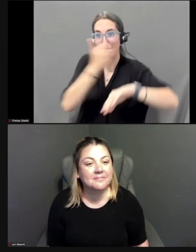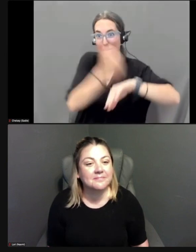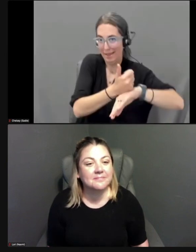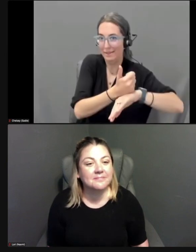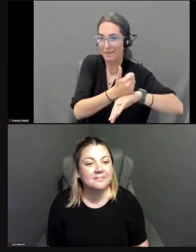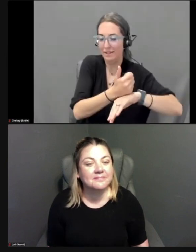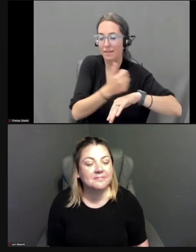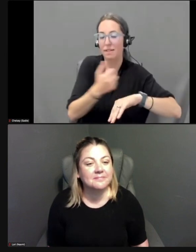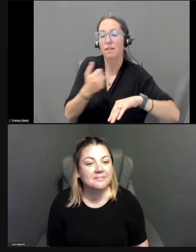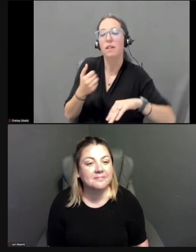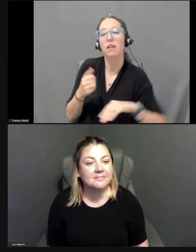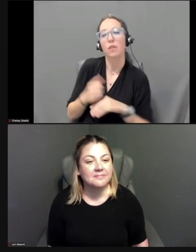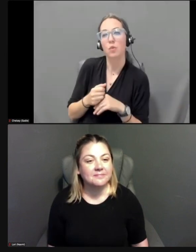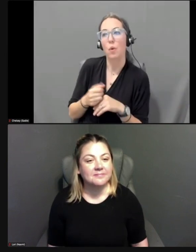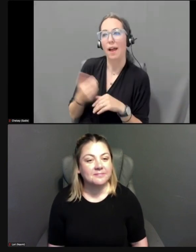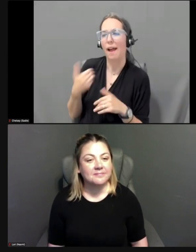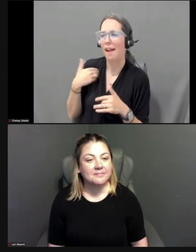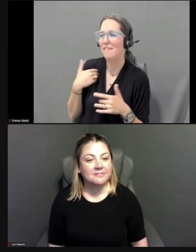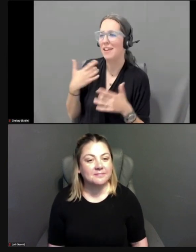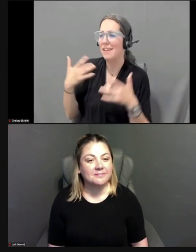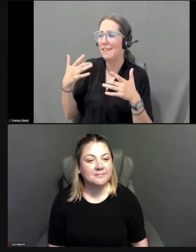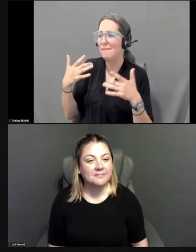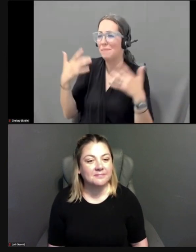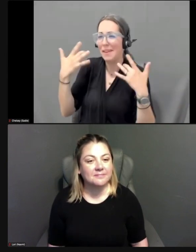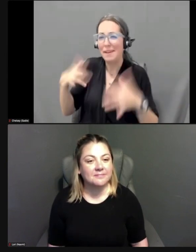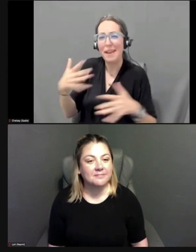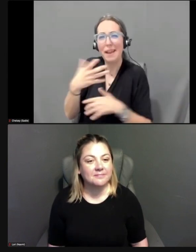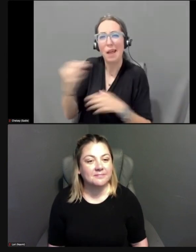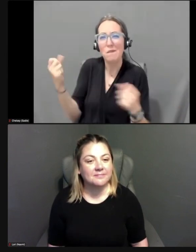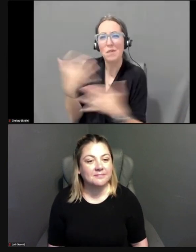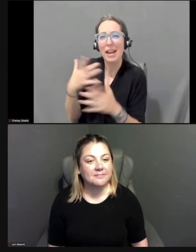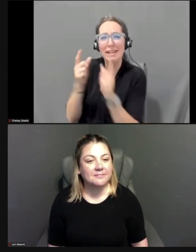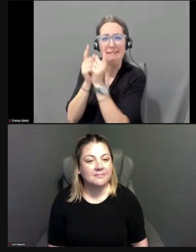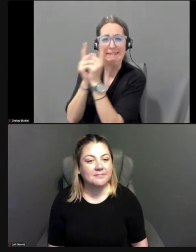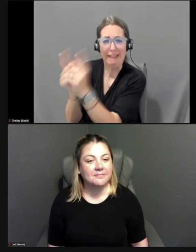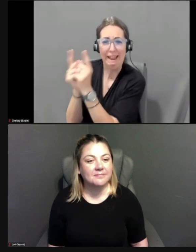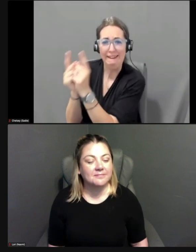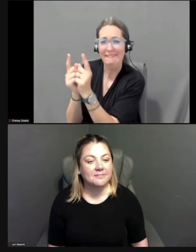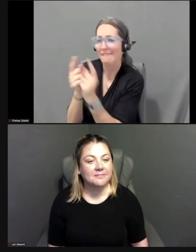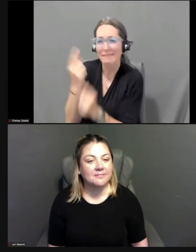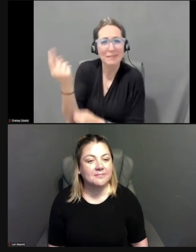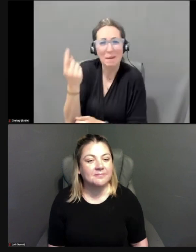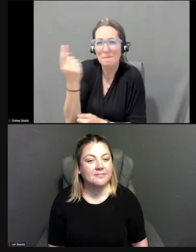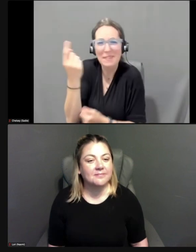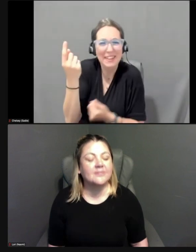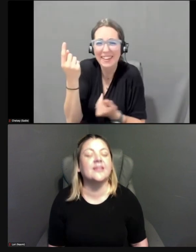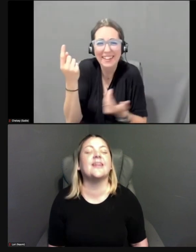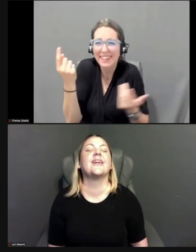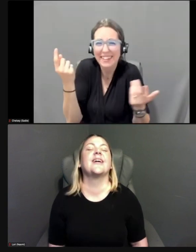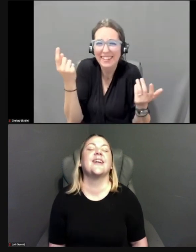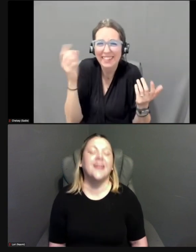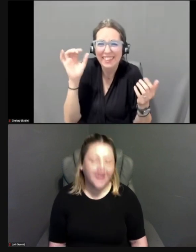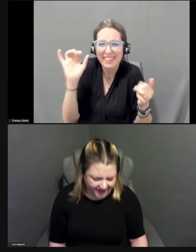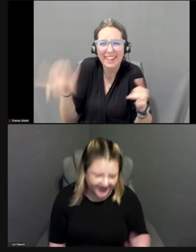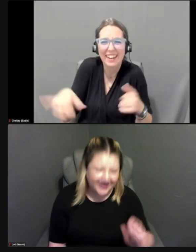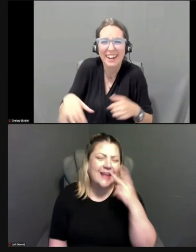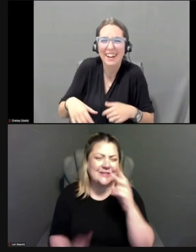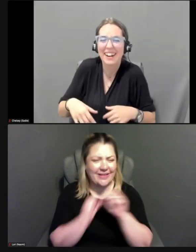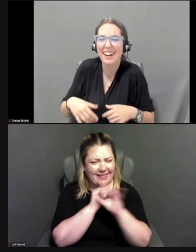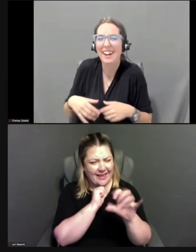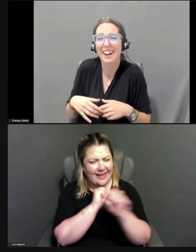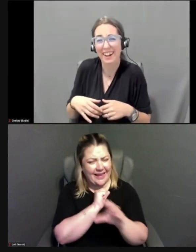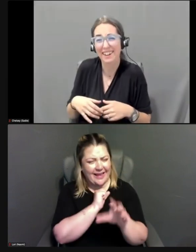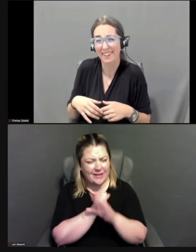and Afraid Dating or something like that. Oh my God, I saw an ad for that the other day. I was like, what? It's